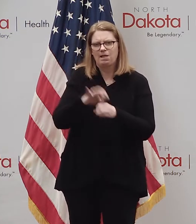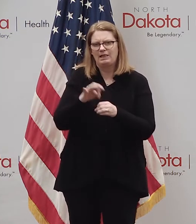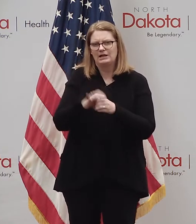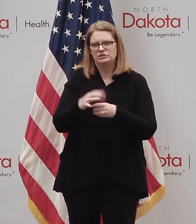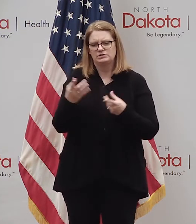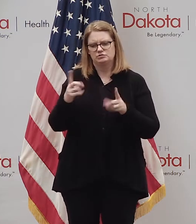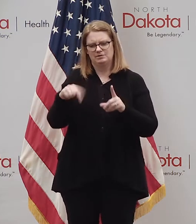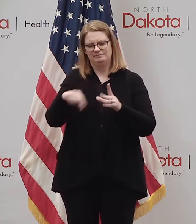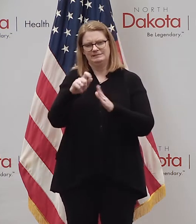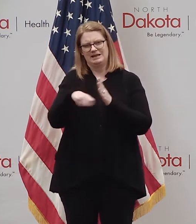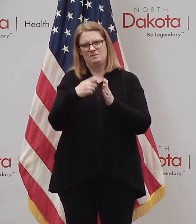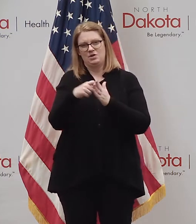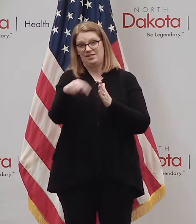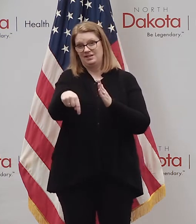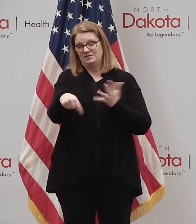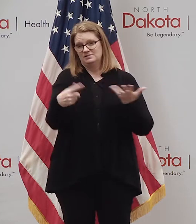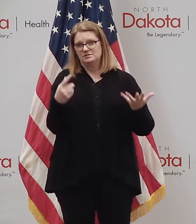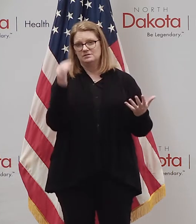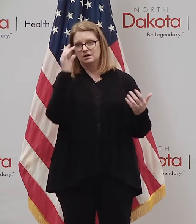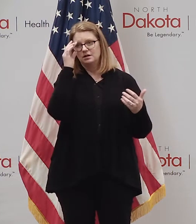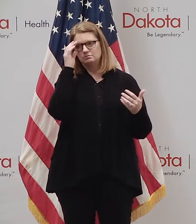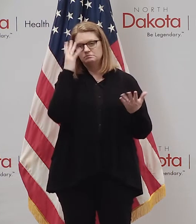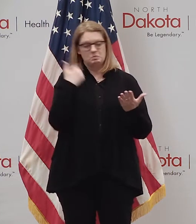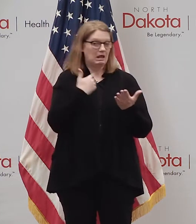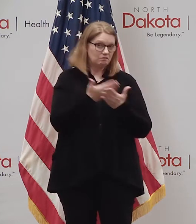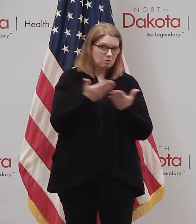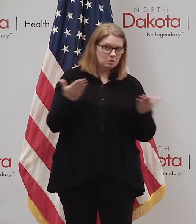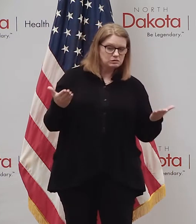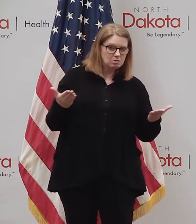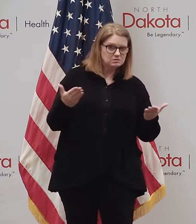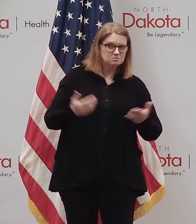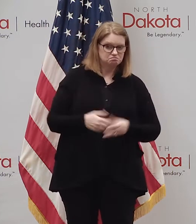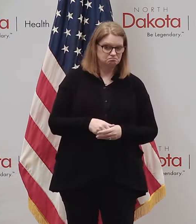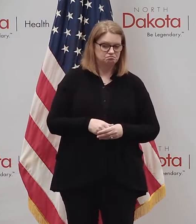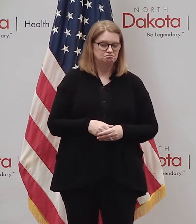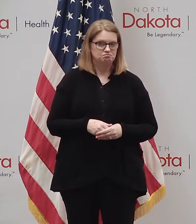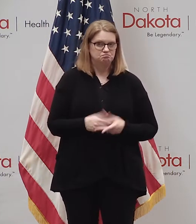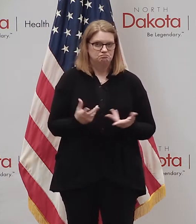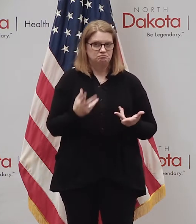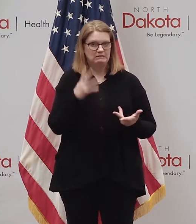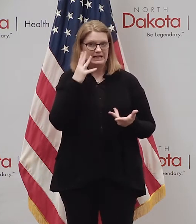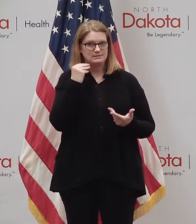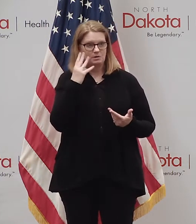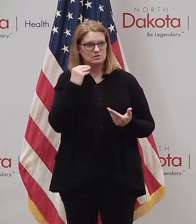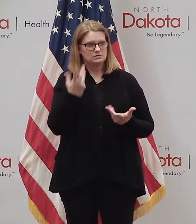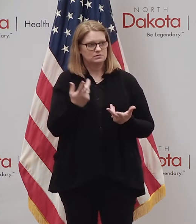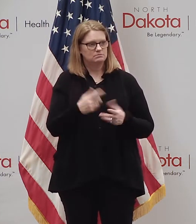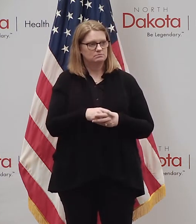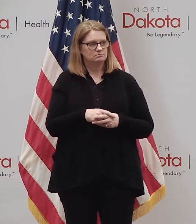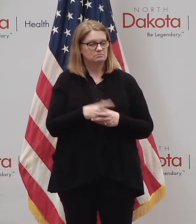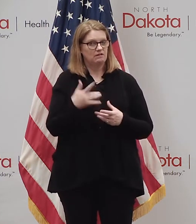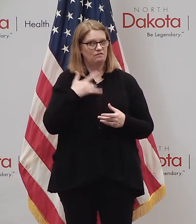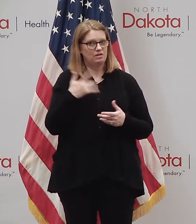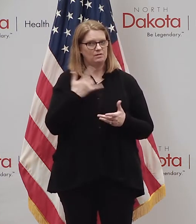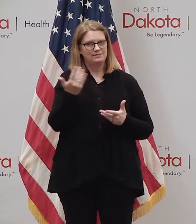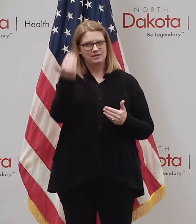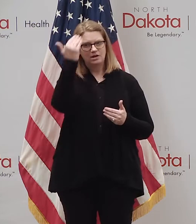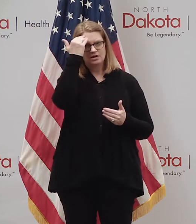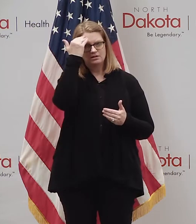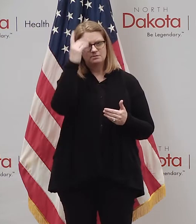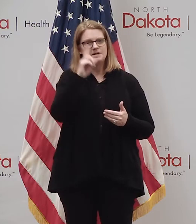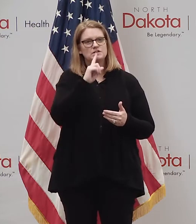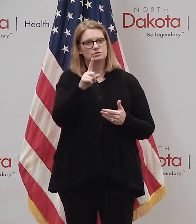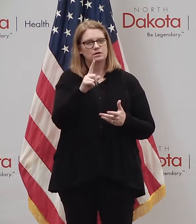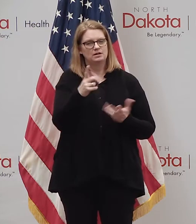this time period. And so we got the resources, and we have the experience, and I think we should have the knowledge to make sure that we can make sure